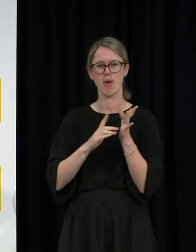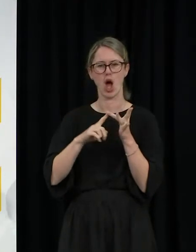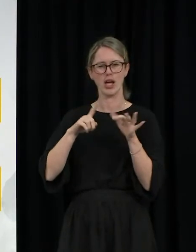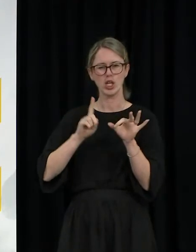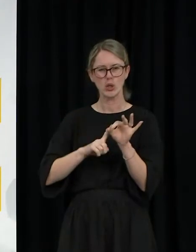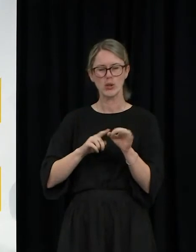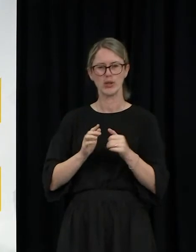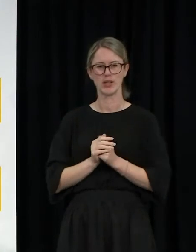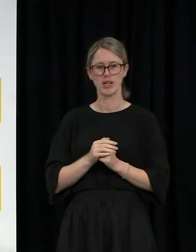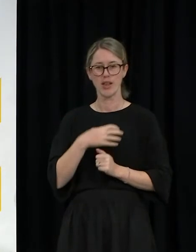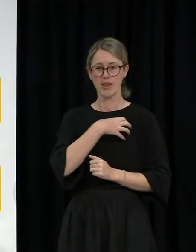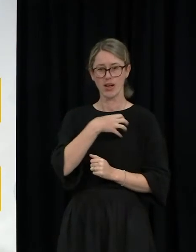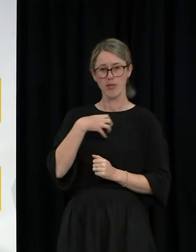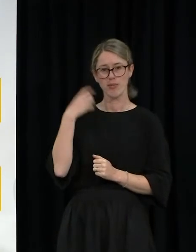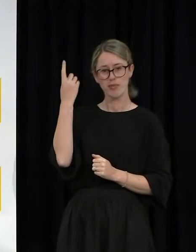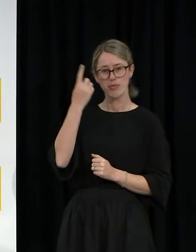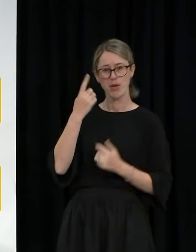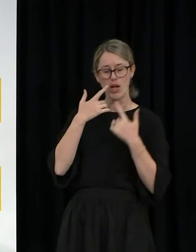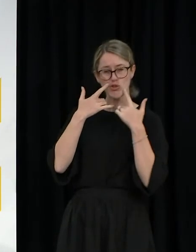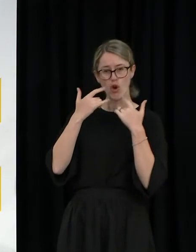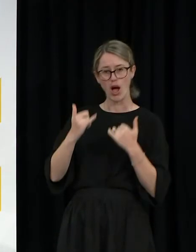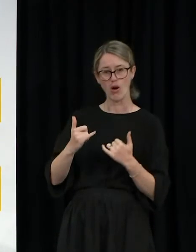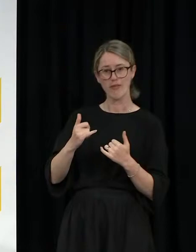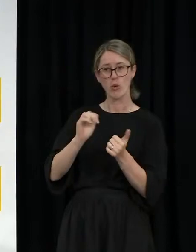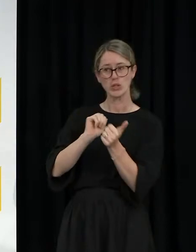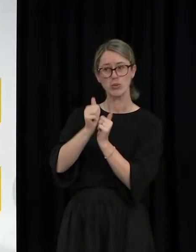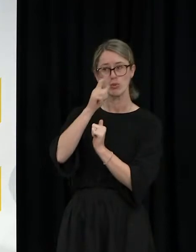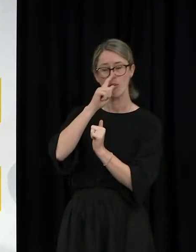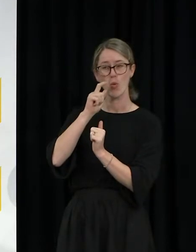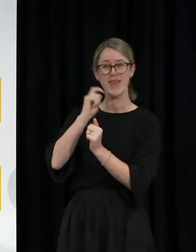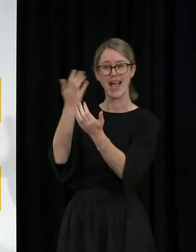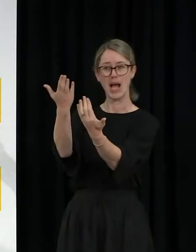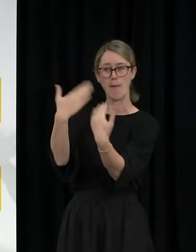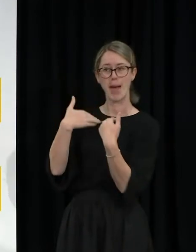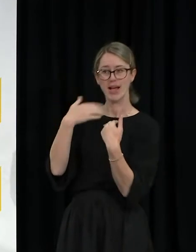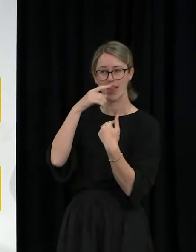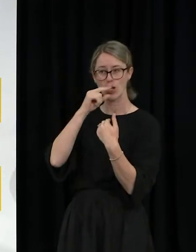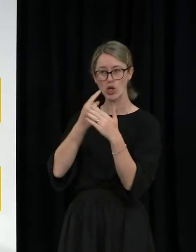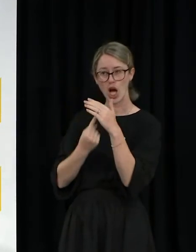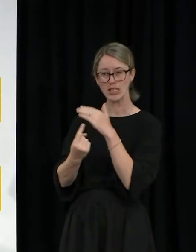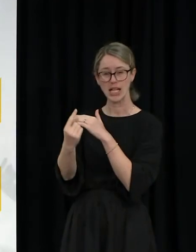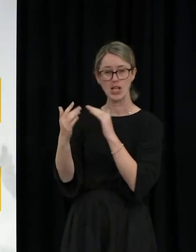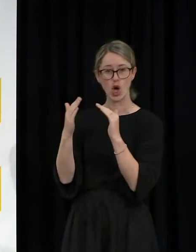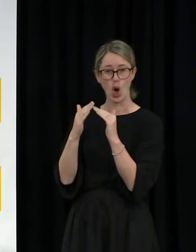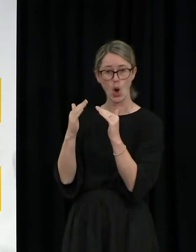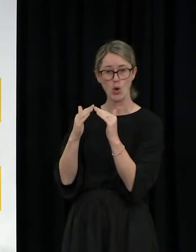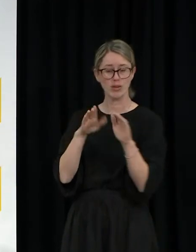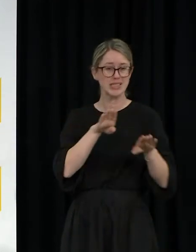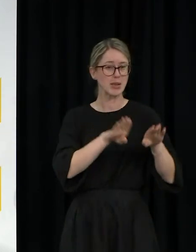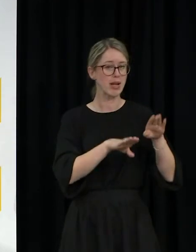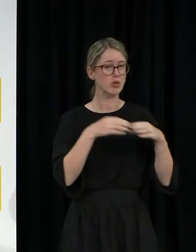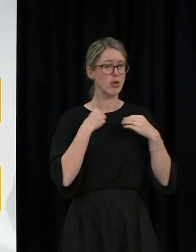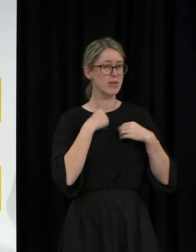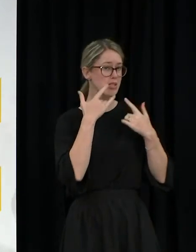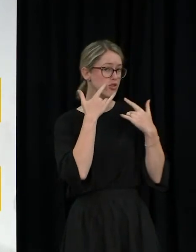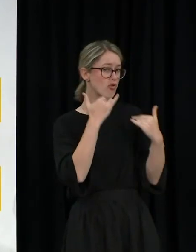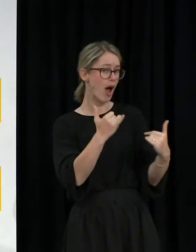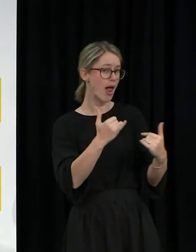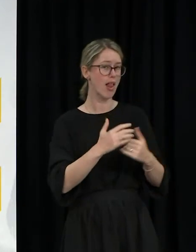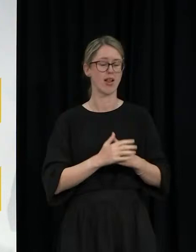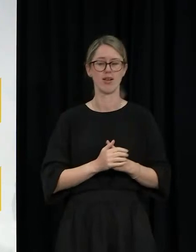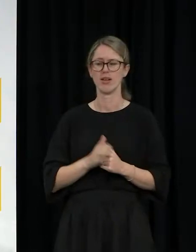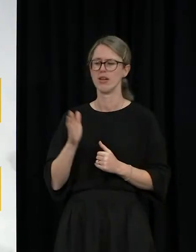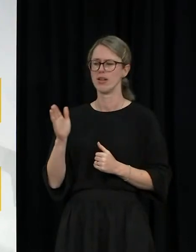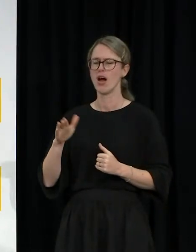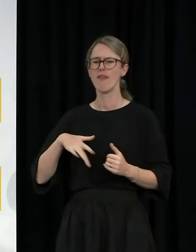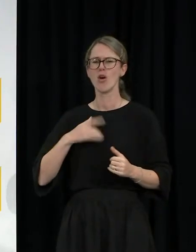Is the government considering a trial for returning sports people to self-isolate similar to that business trial you're running? I think